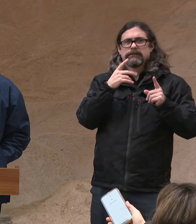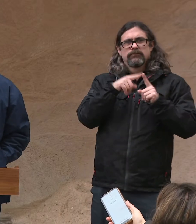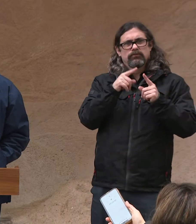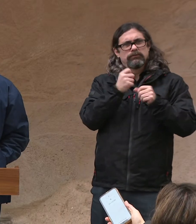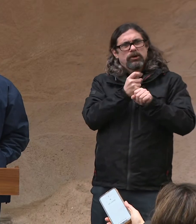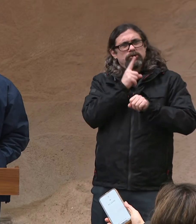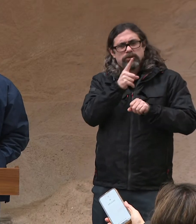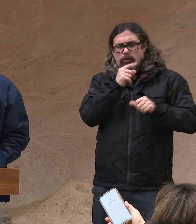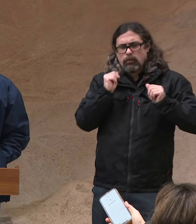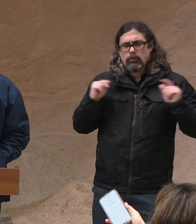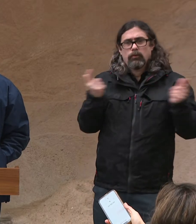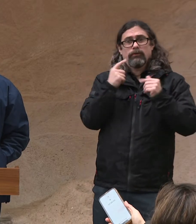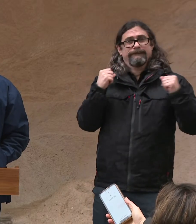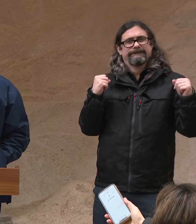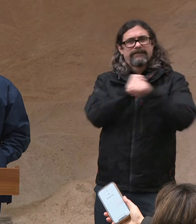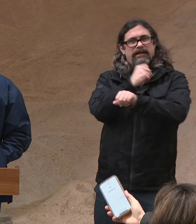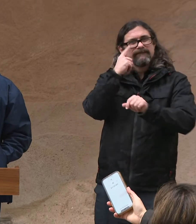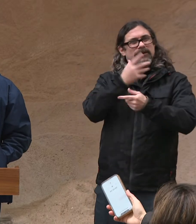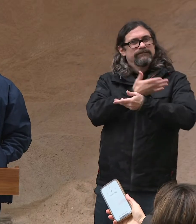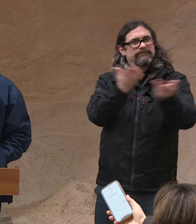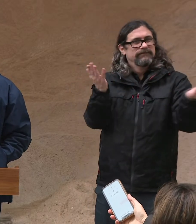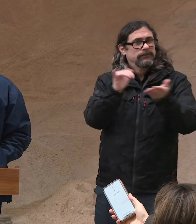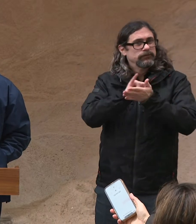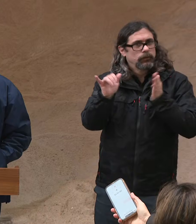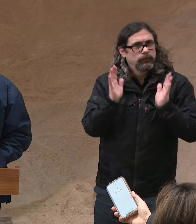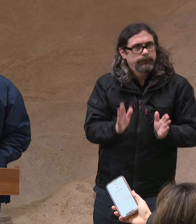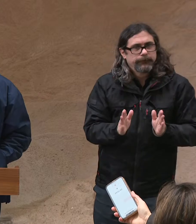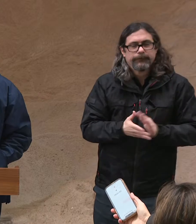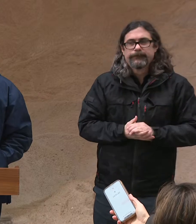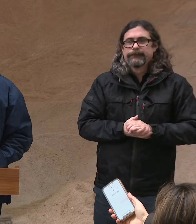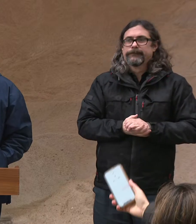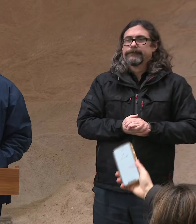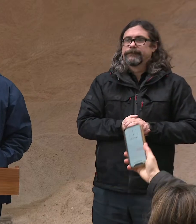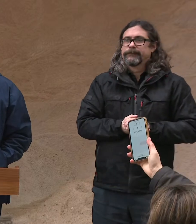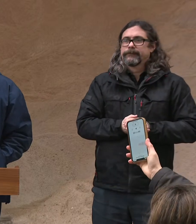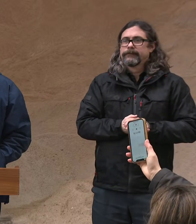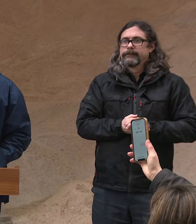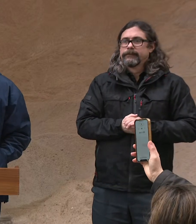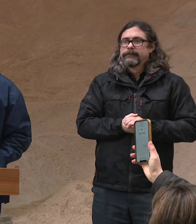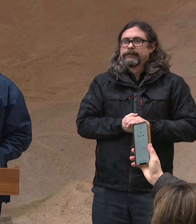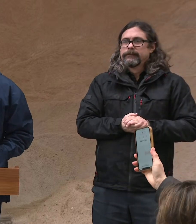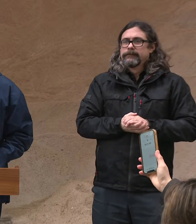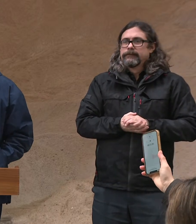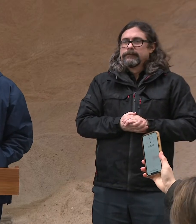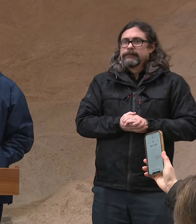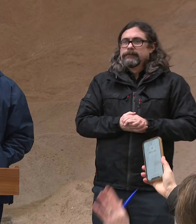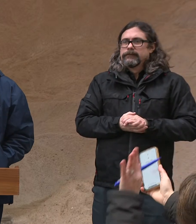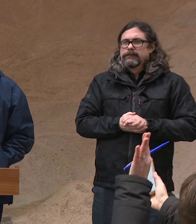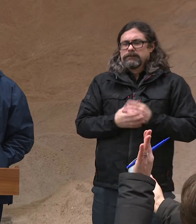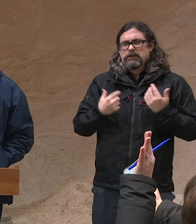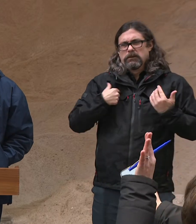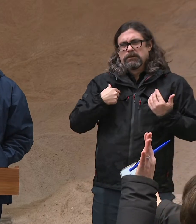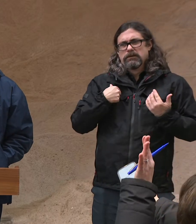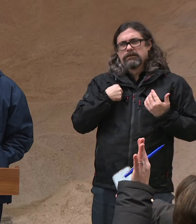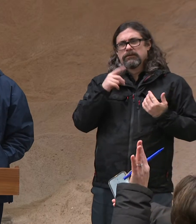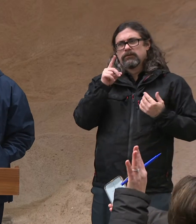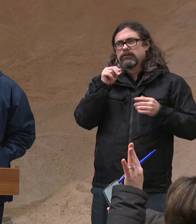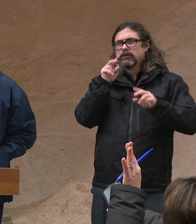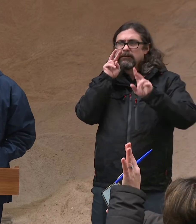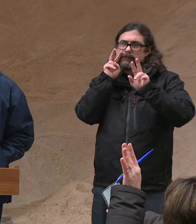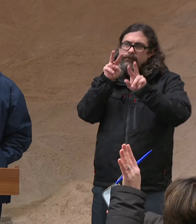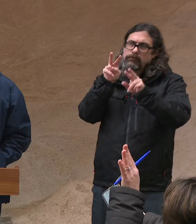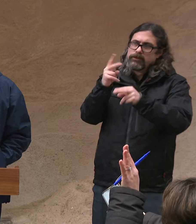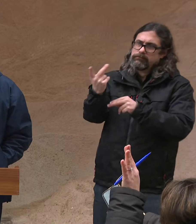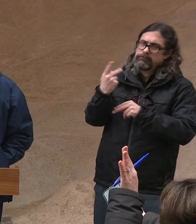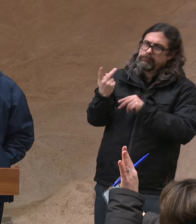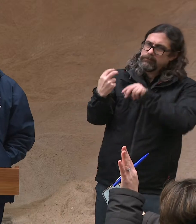do that. But I look forward to sitting down and have a deeper conversation with you on where I am right now and what we need to do